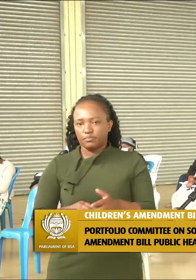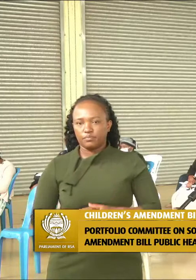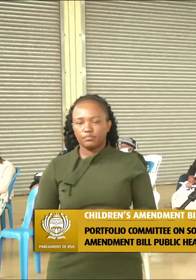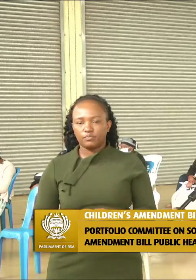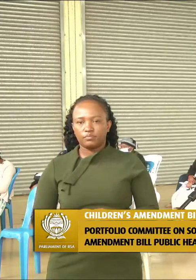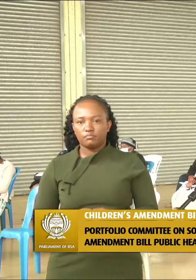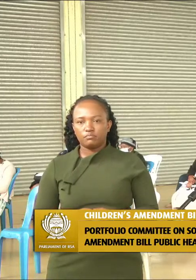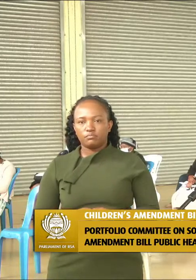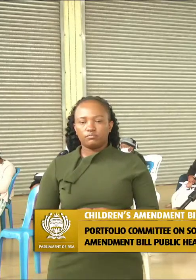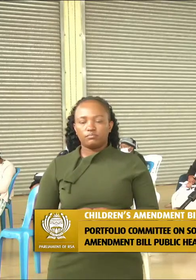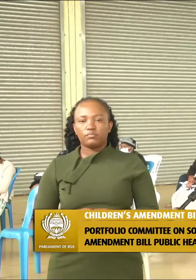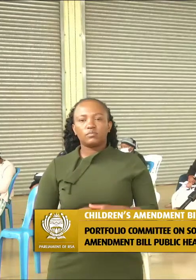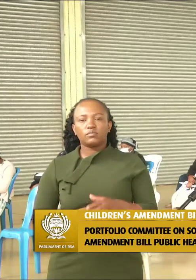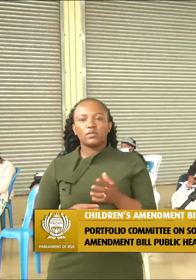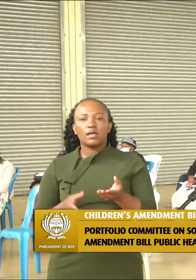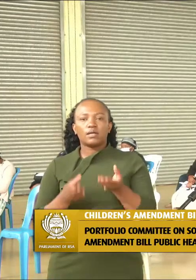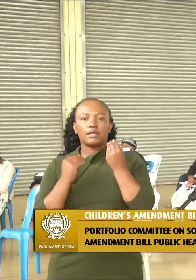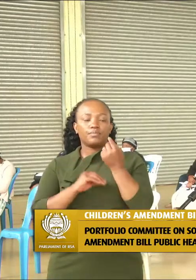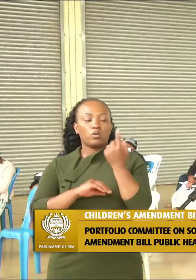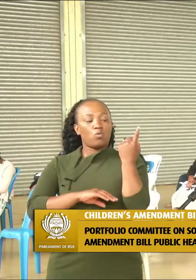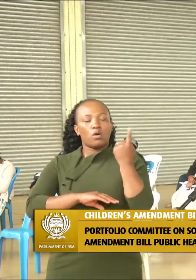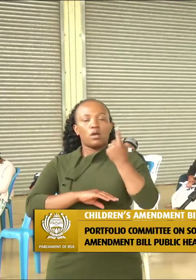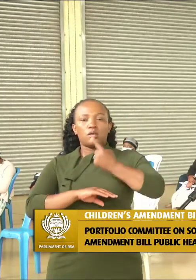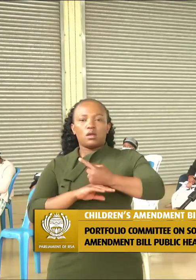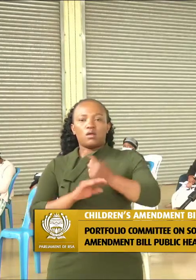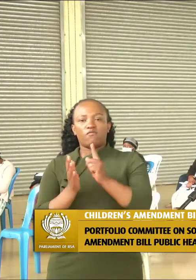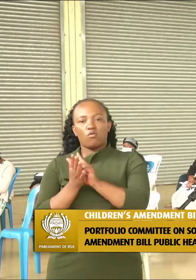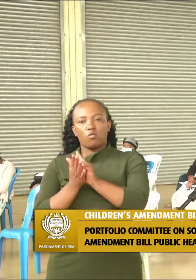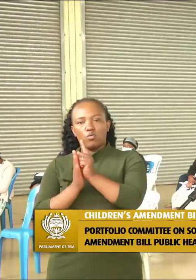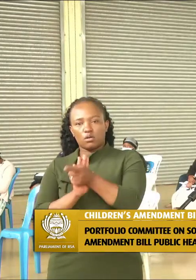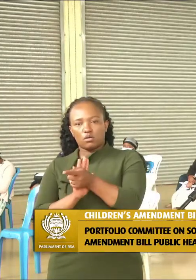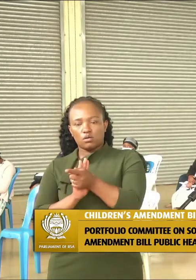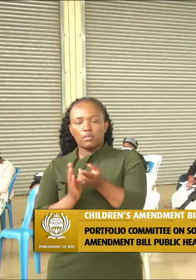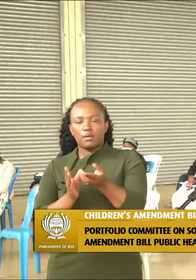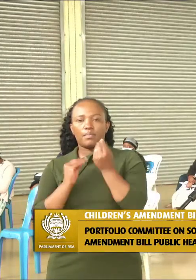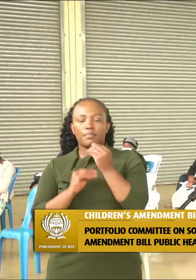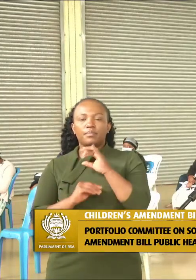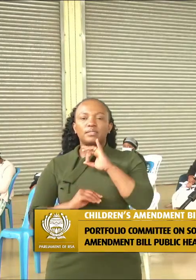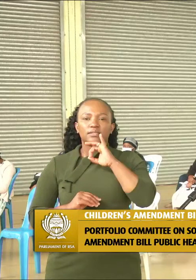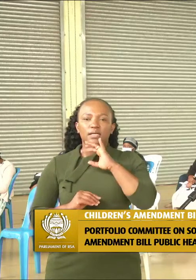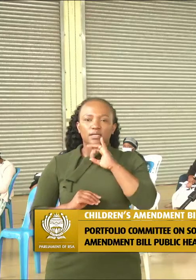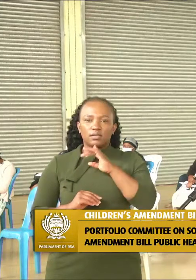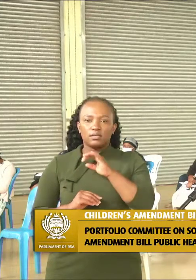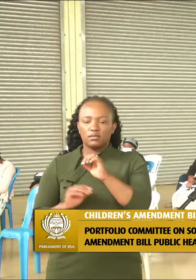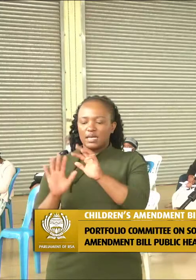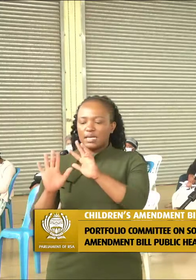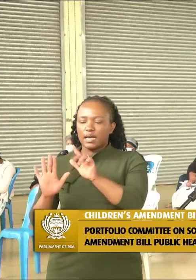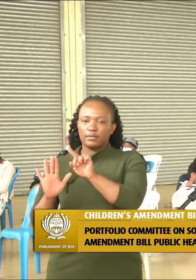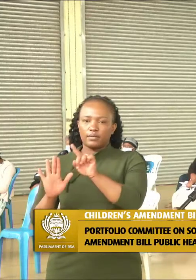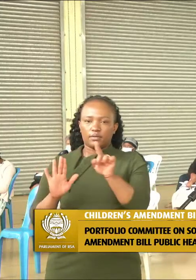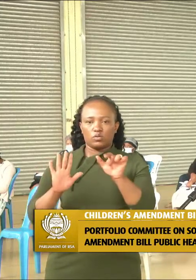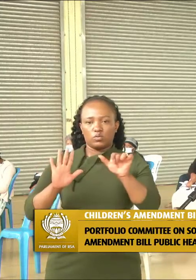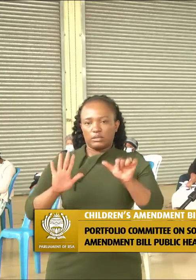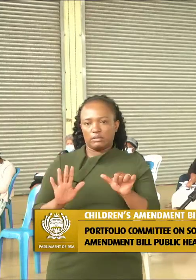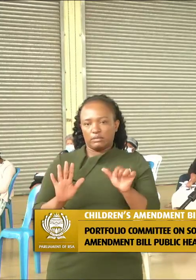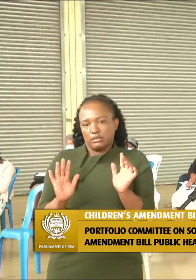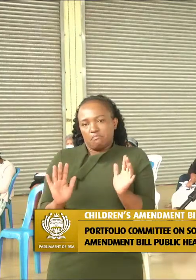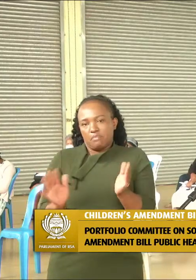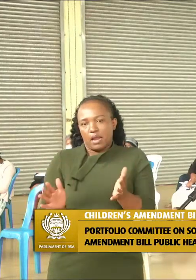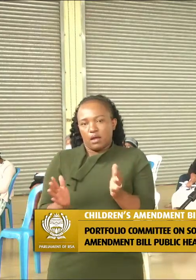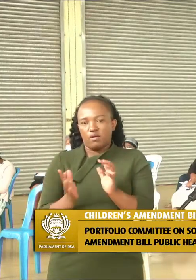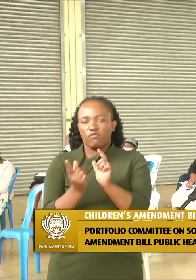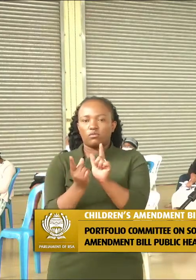her 1 day a week, that is on a Saturday and from 9 to 6. Ngihlangana naye